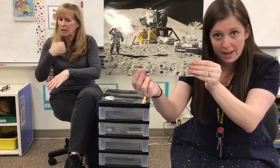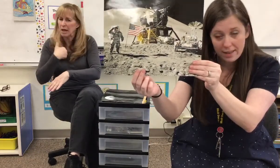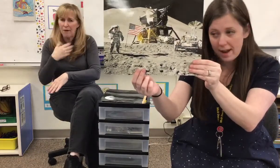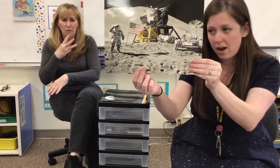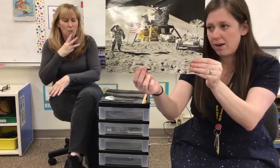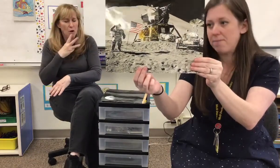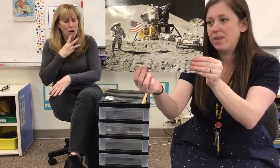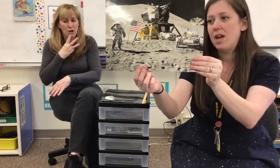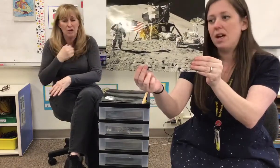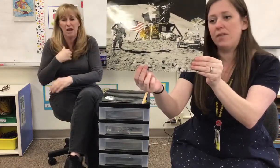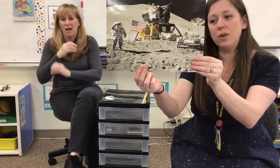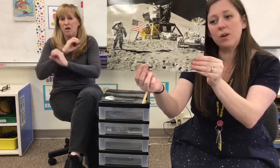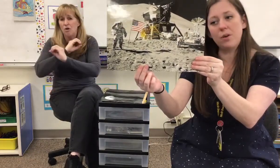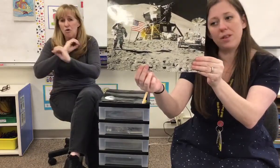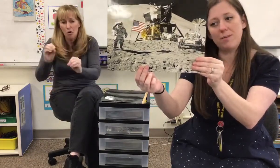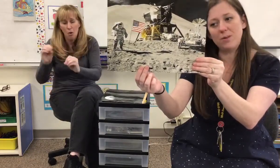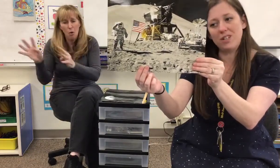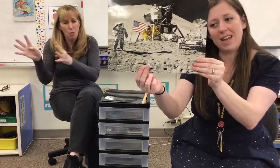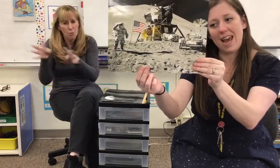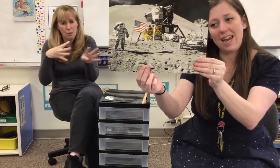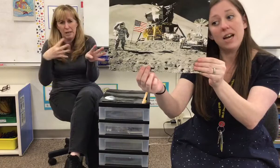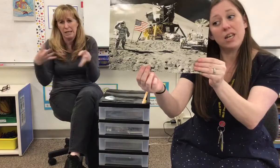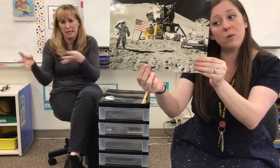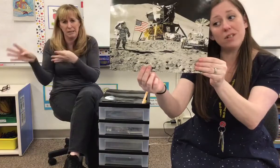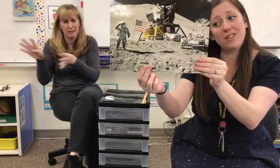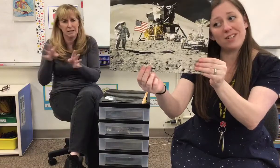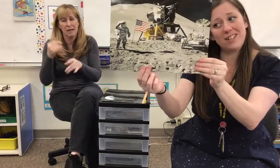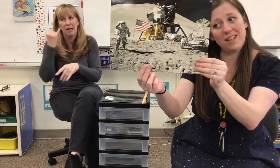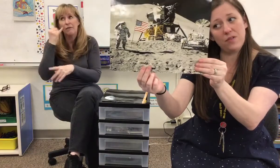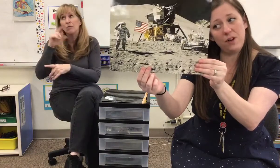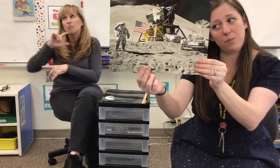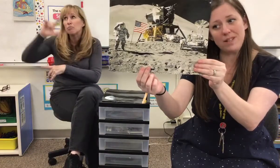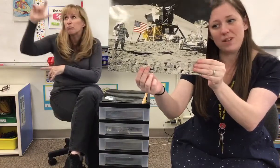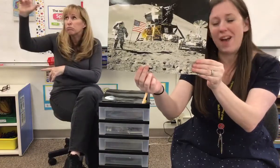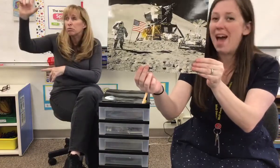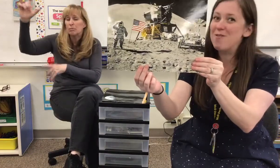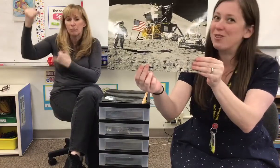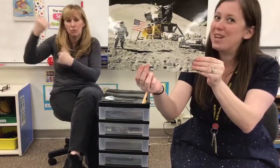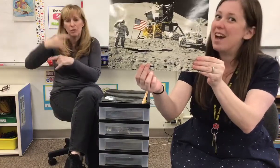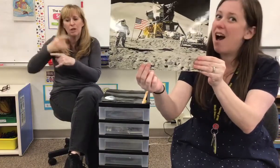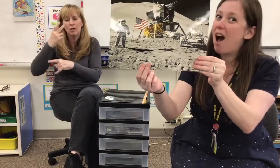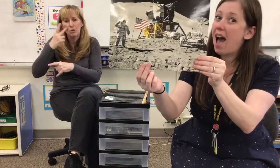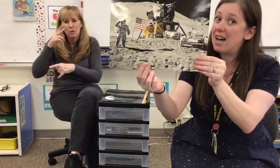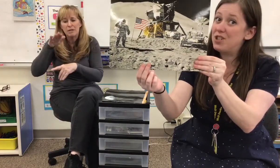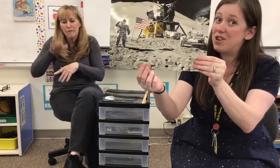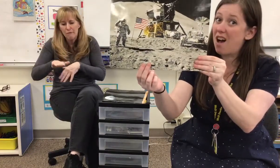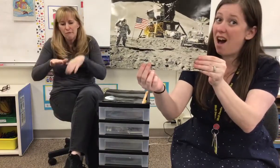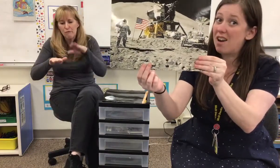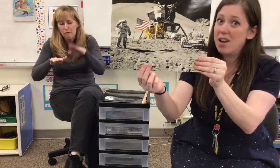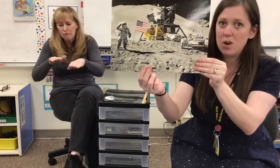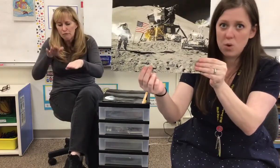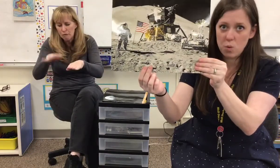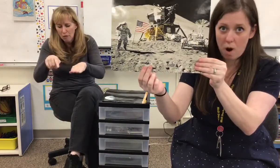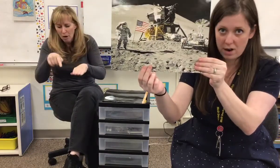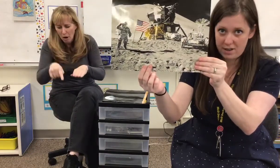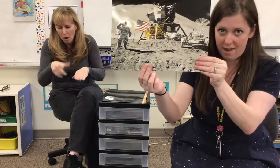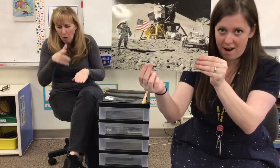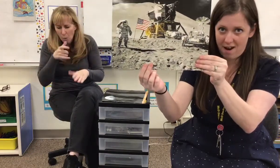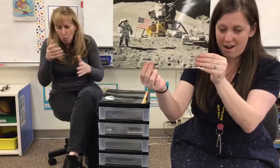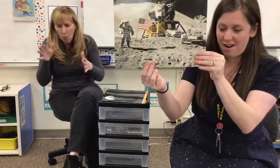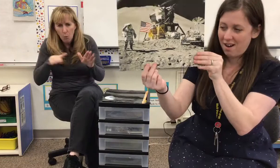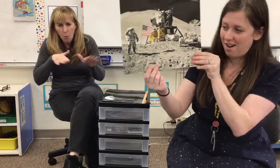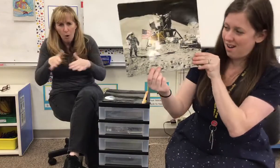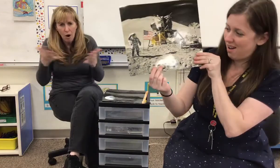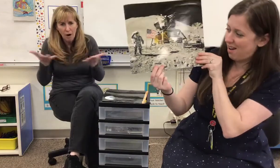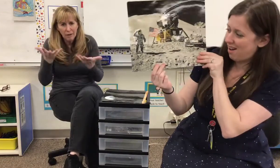no wind there. If you go to the moon today, you will still see the footprints of every astronaut who walked